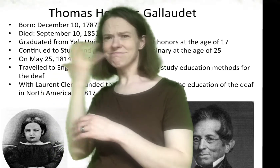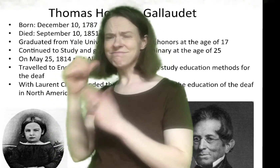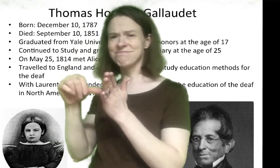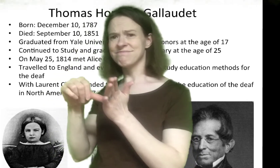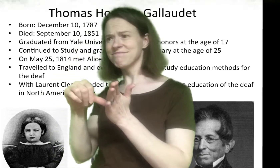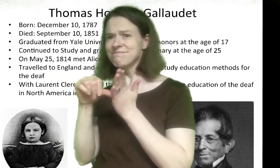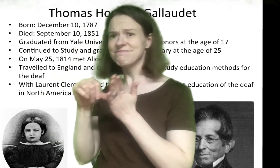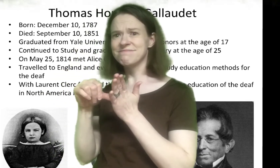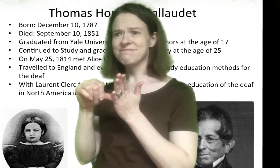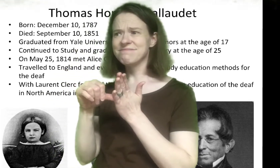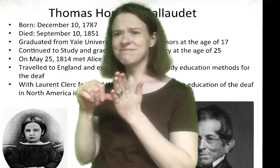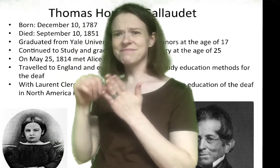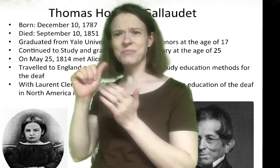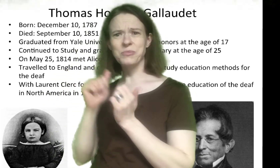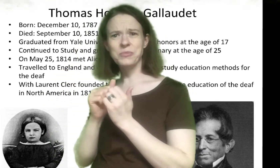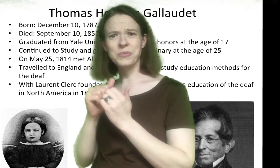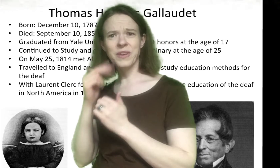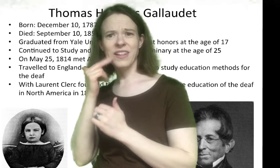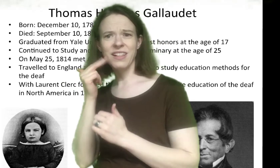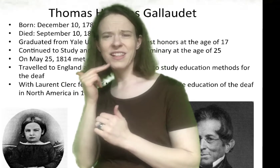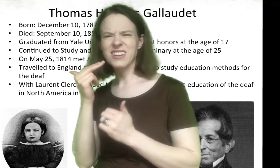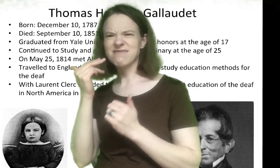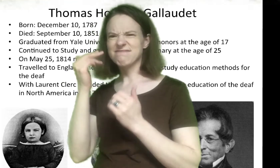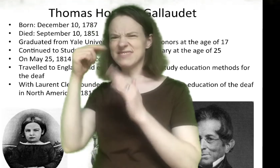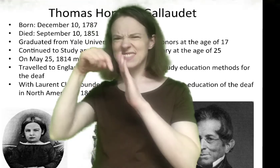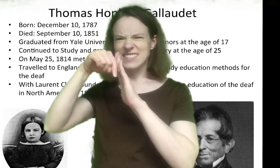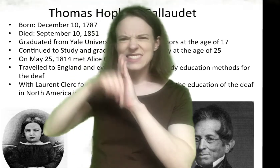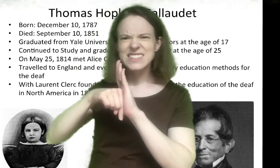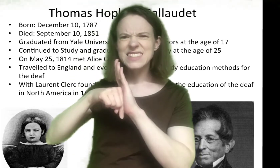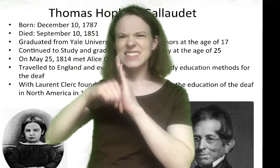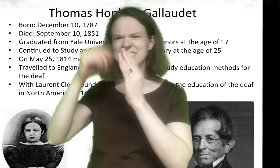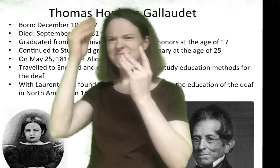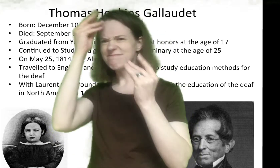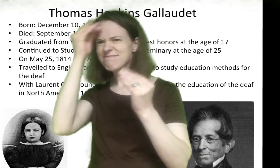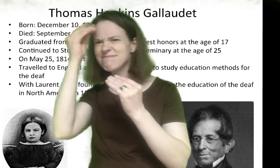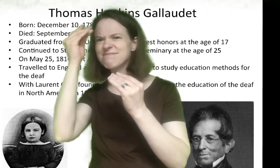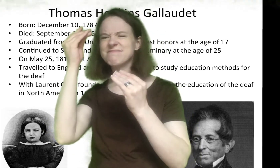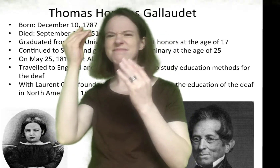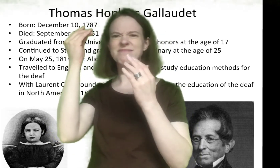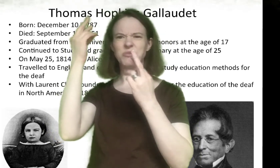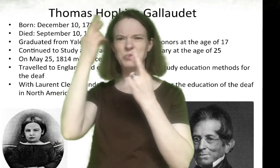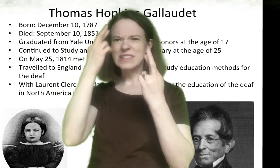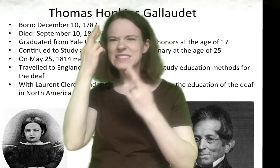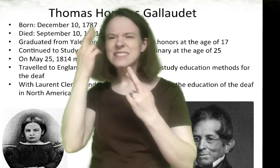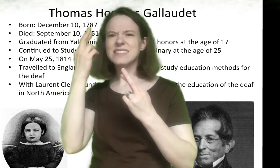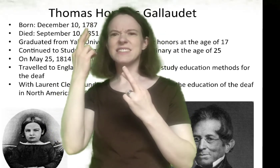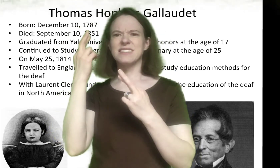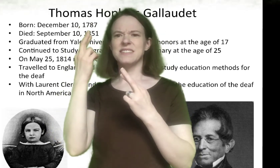At that presentation, Gallaudet was so impressed with Clerc's depth of thought and reason.